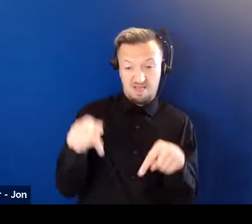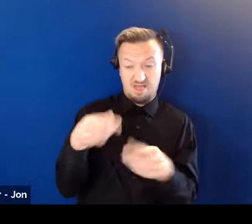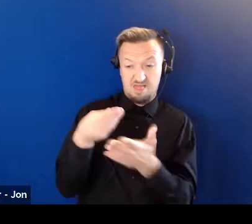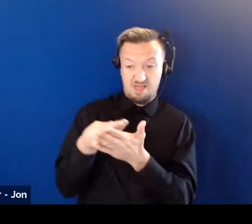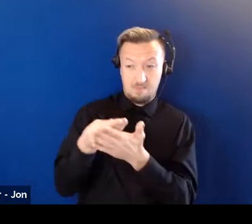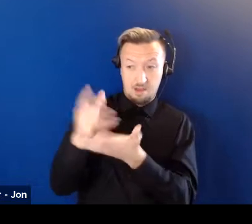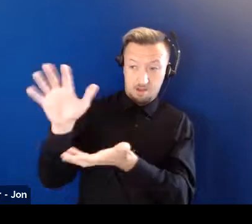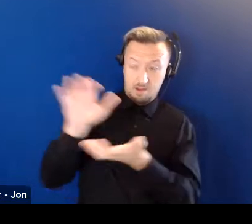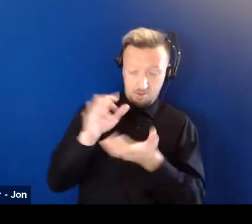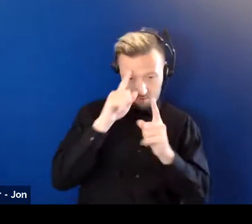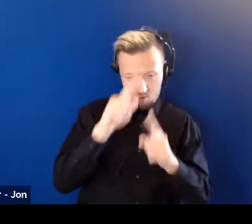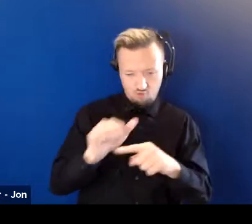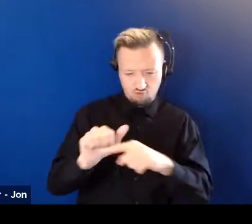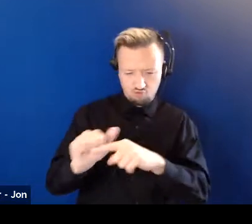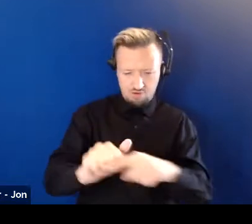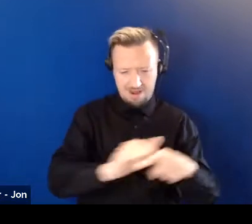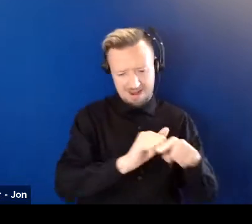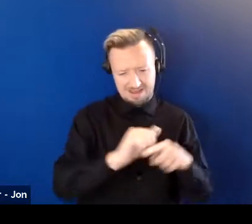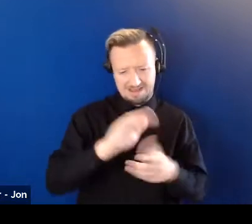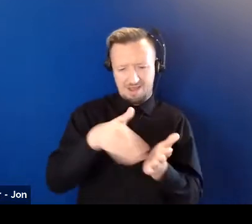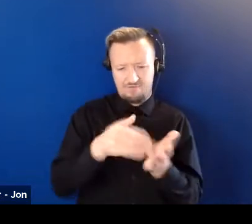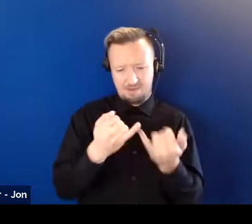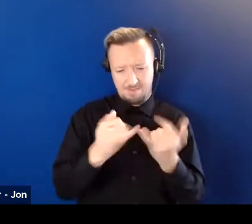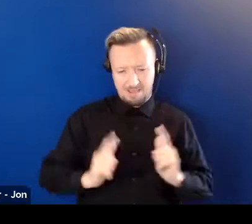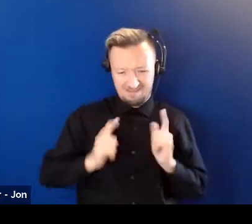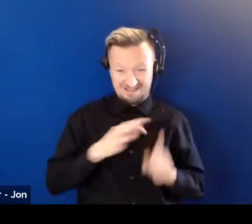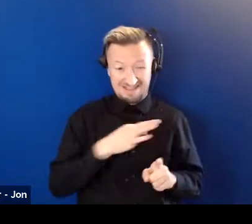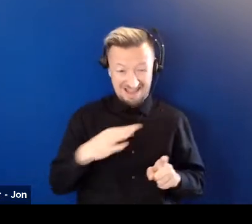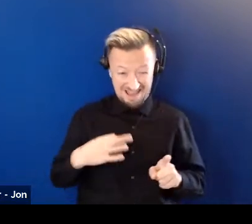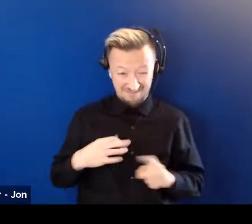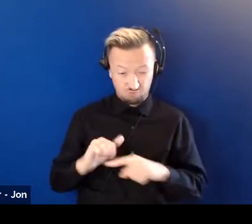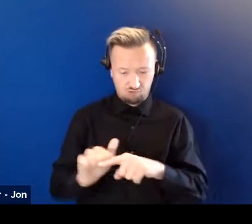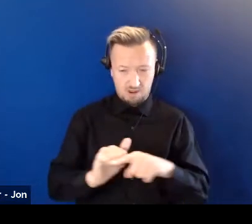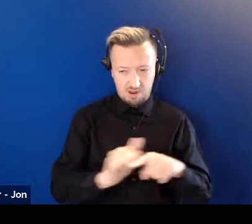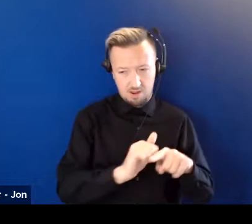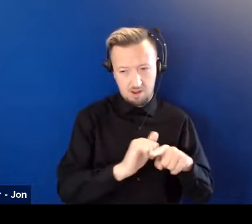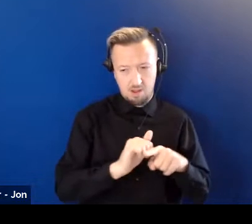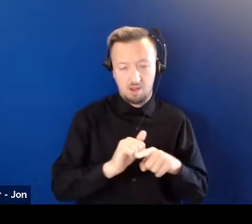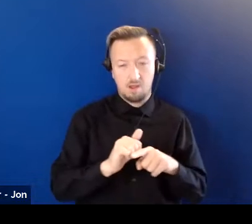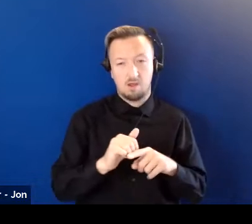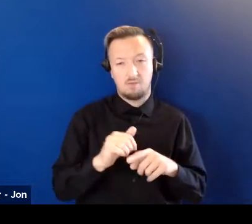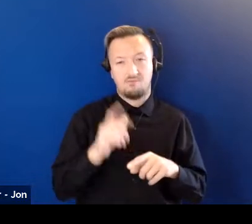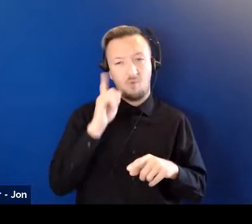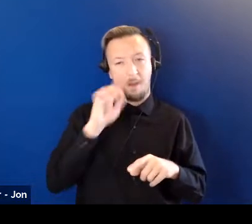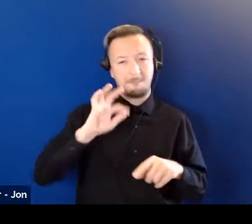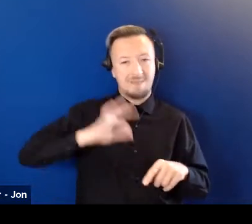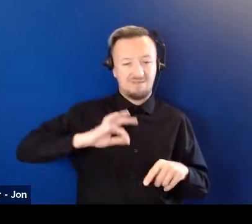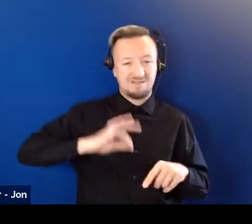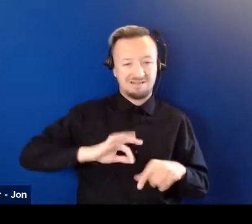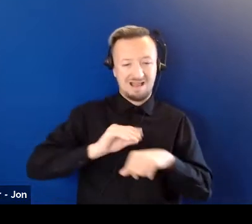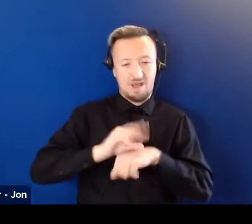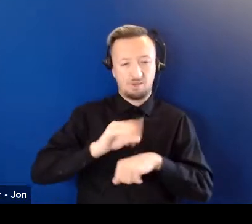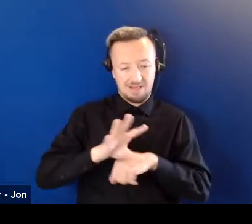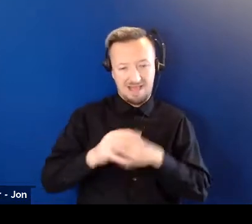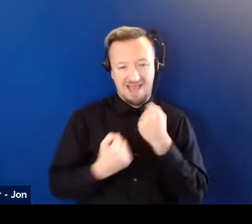staff to be serving the role of benefits counseling advocates